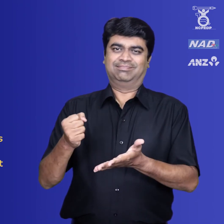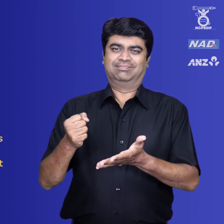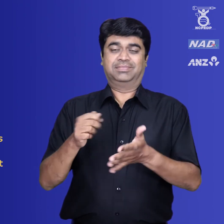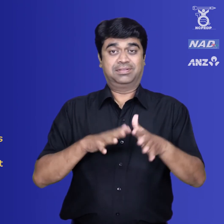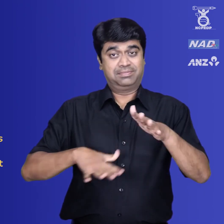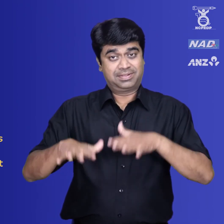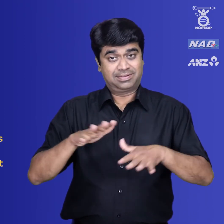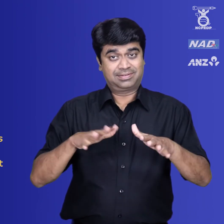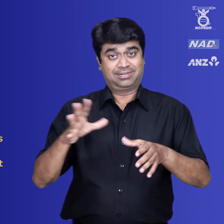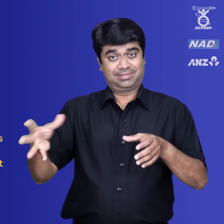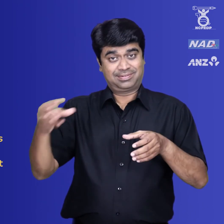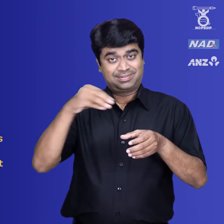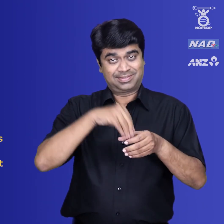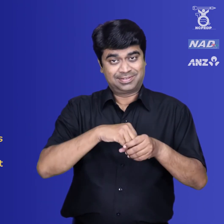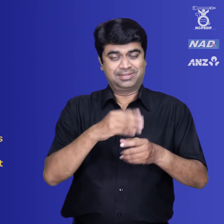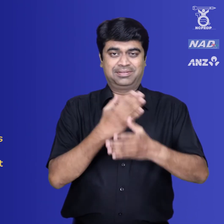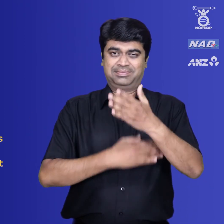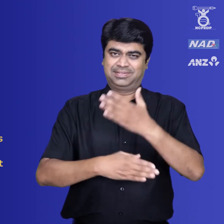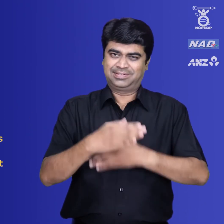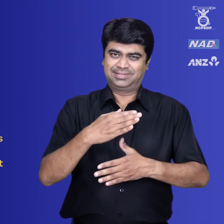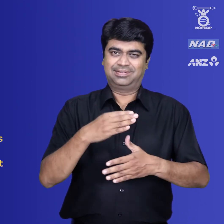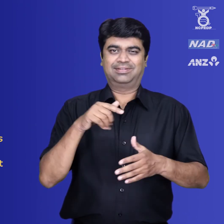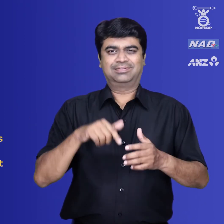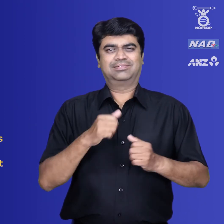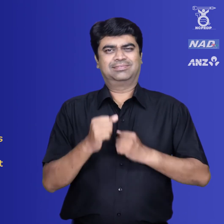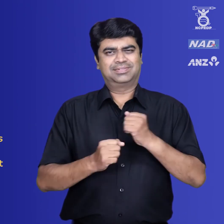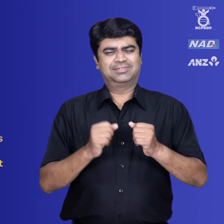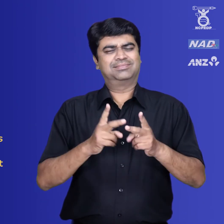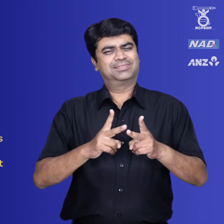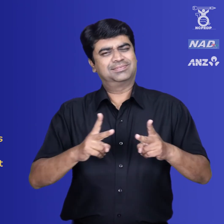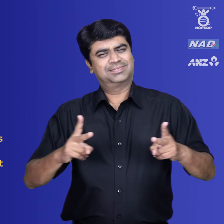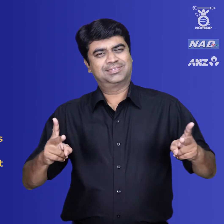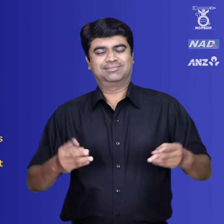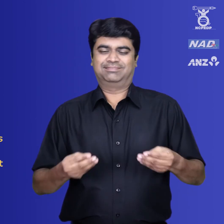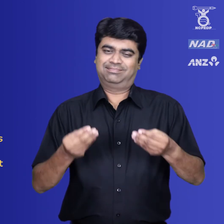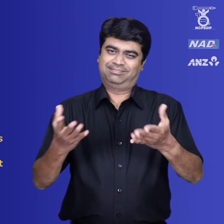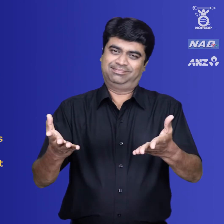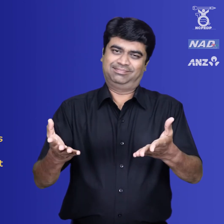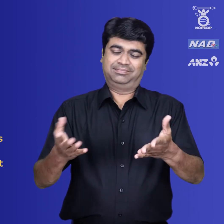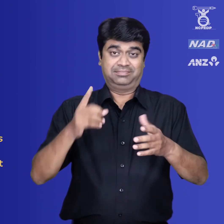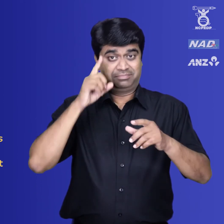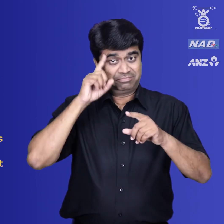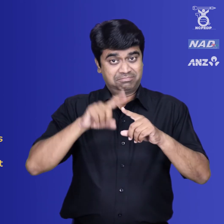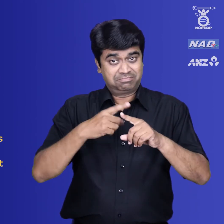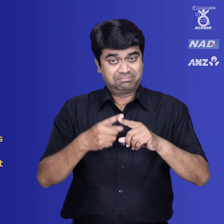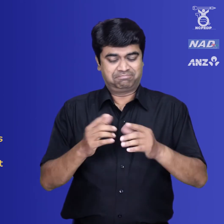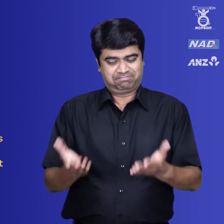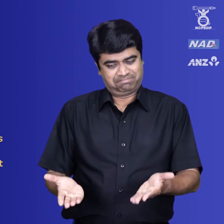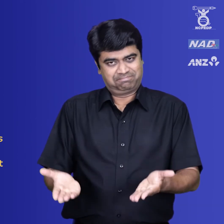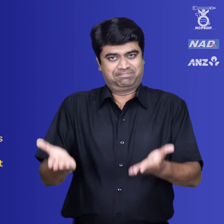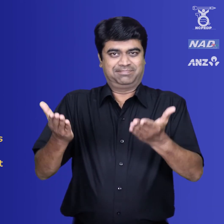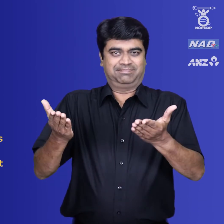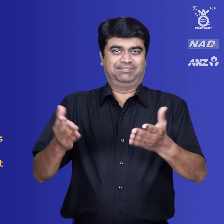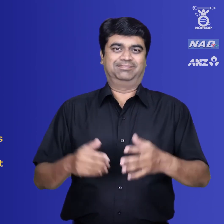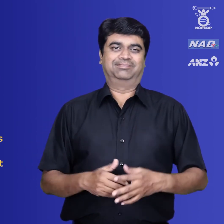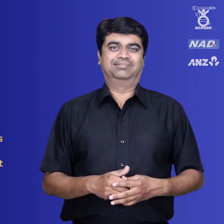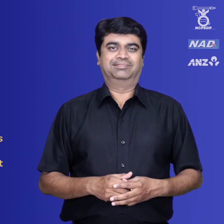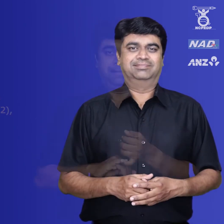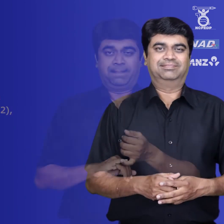due provisions for the inclusion of persons with disabilities in their schemes and programs for the promotion and development of